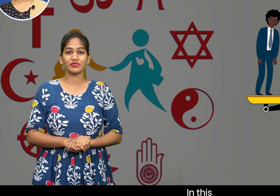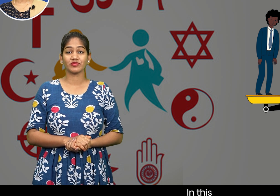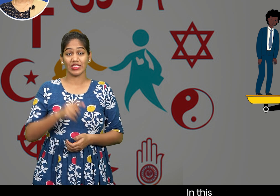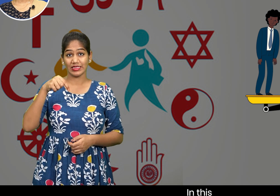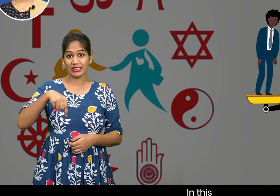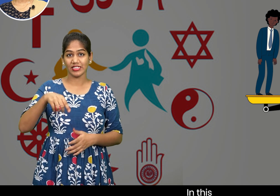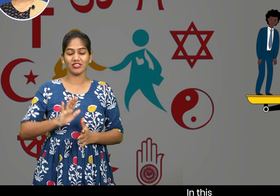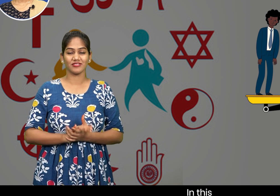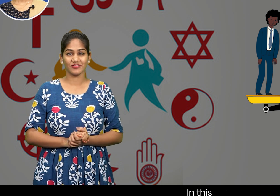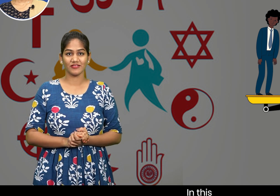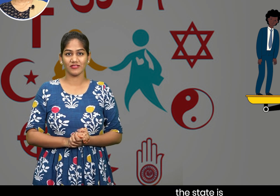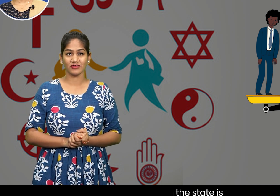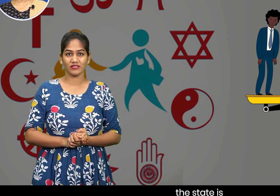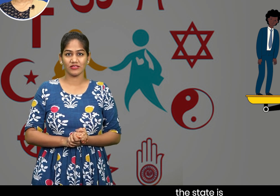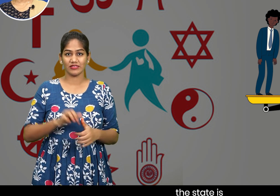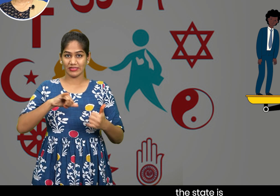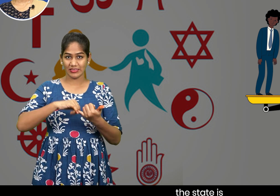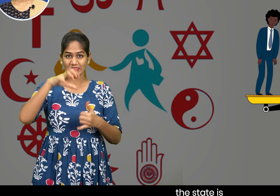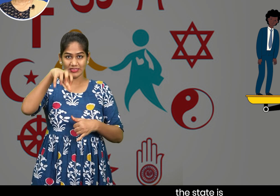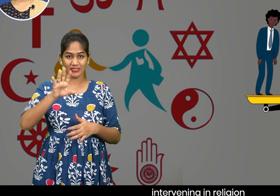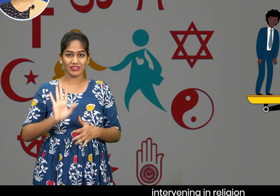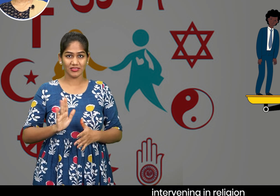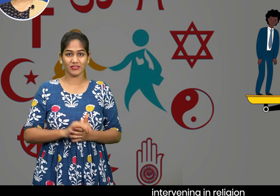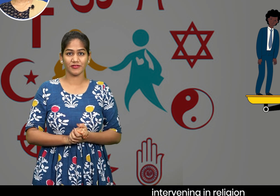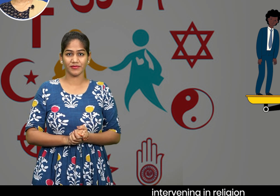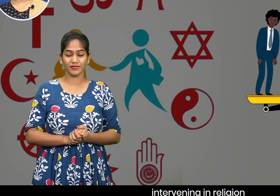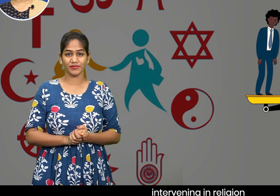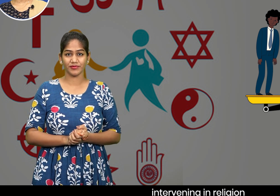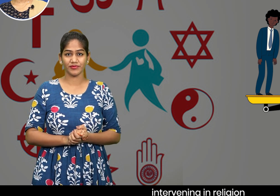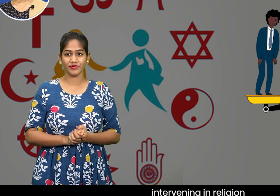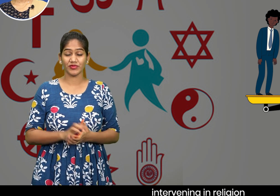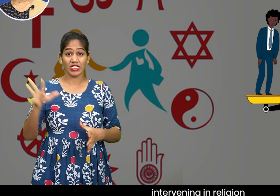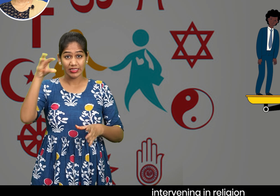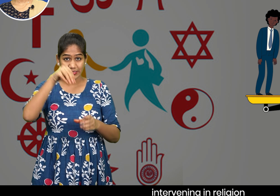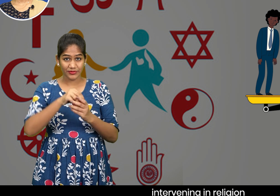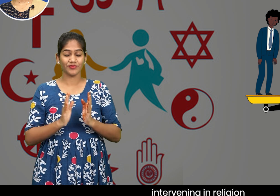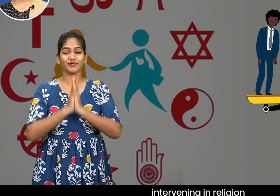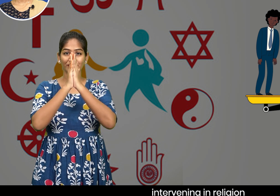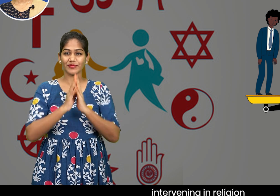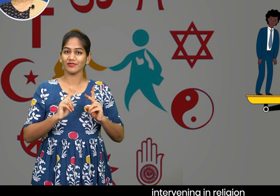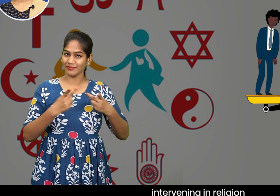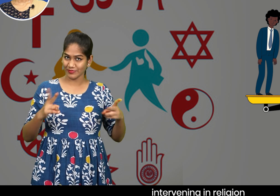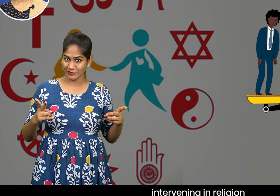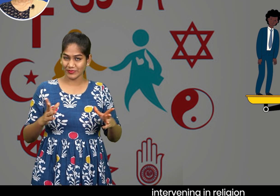In this, the state is intervening in religion